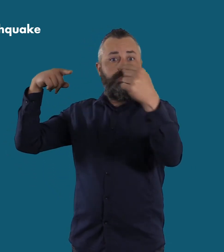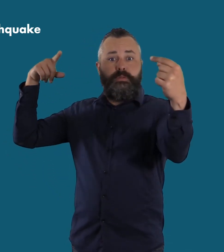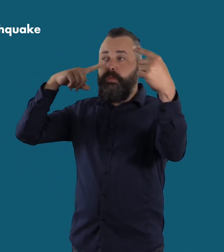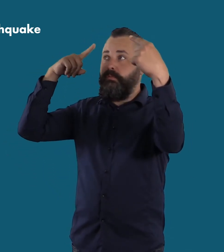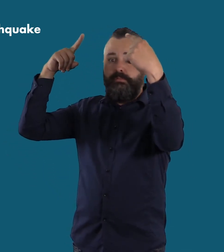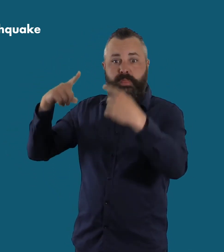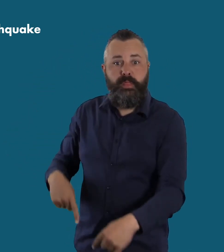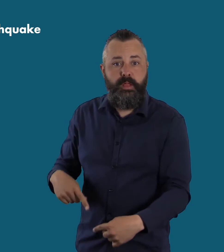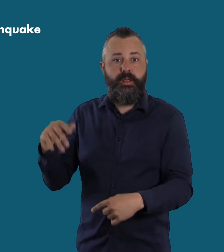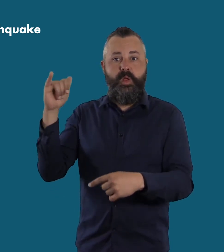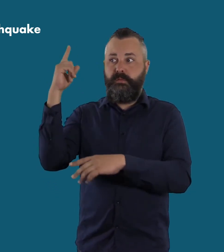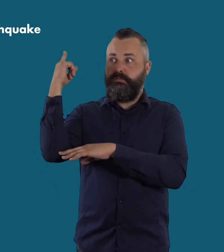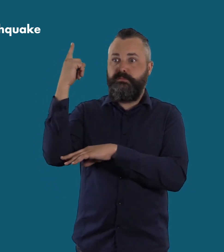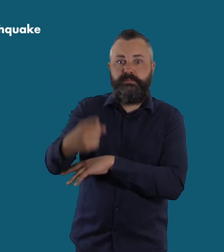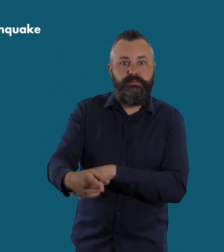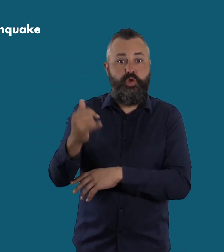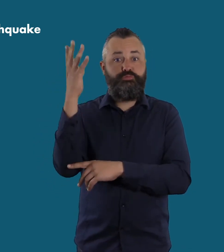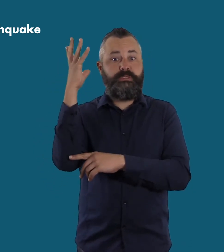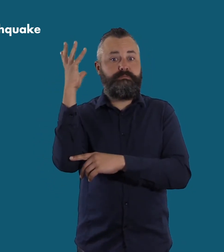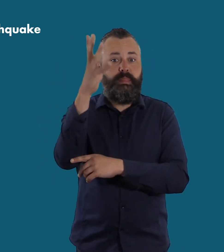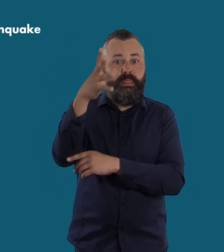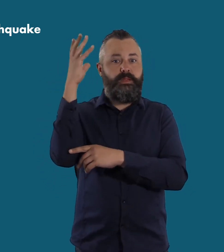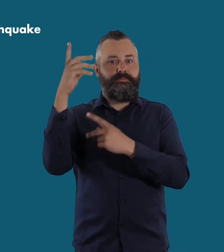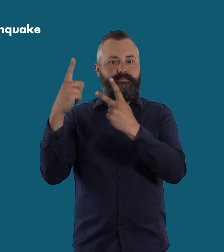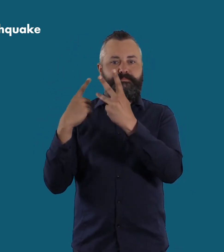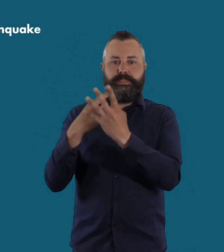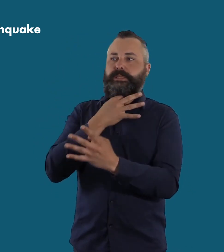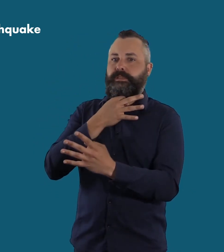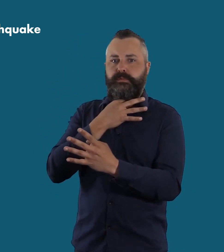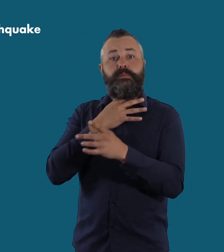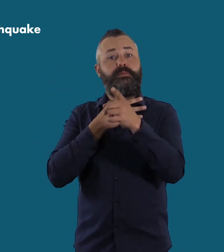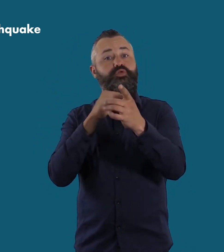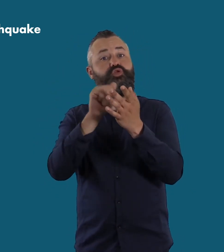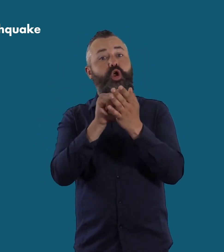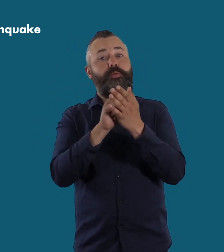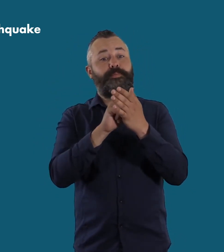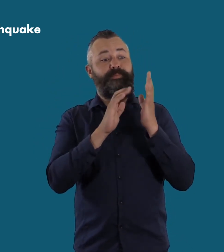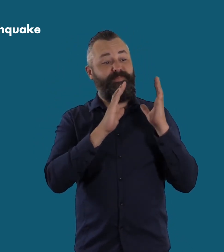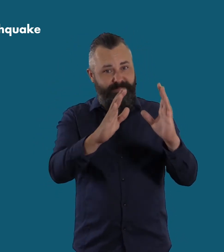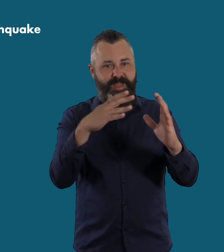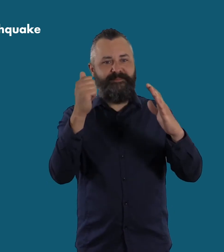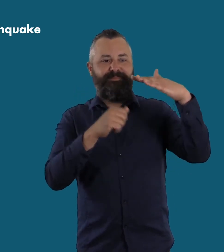If outside, keep well clear of buildings, overhead structures, awnings, walls, bridges, power lines and trees.